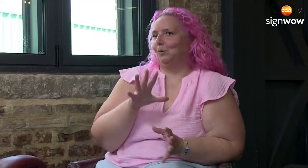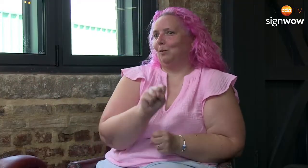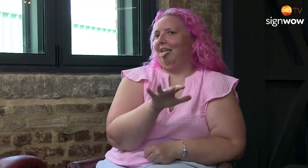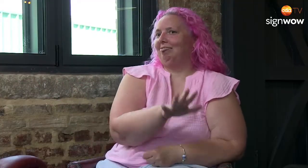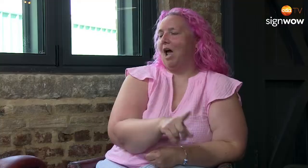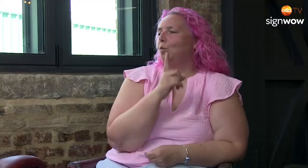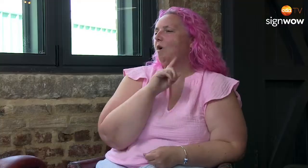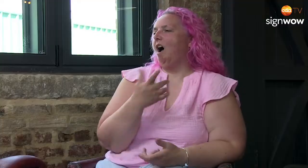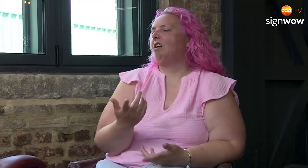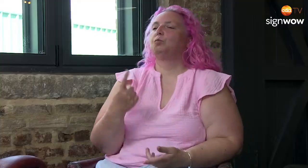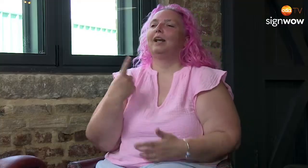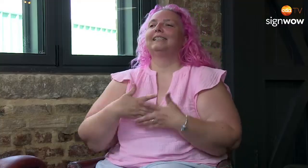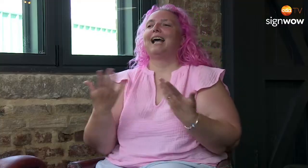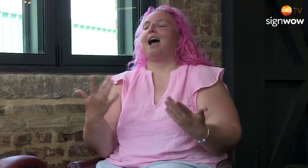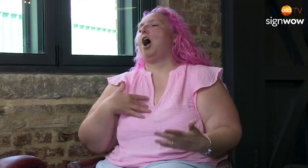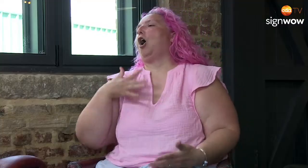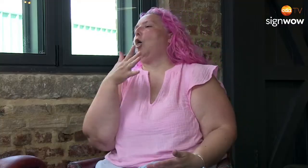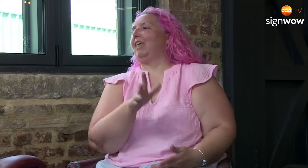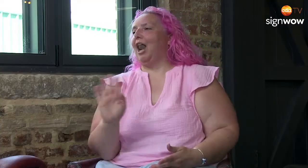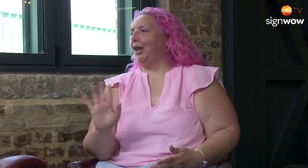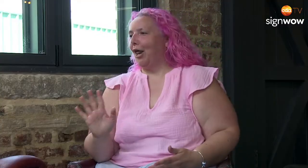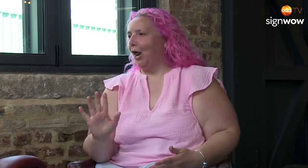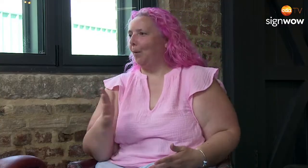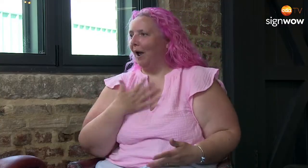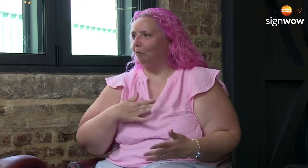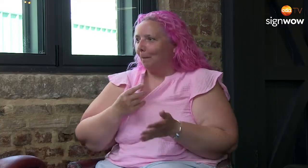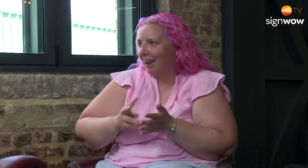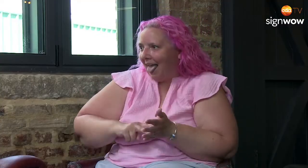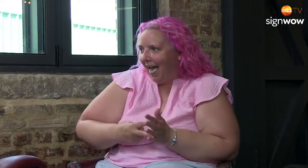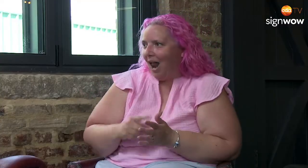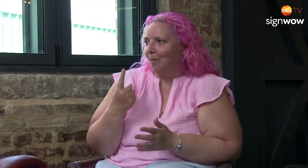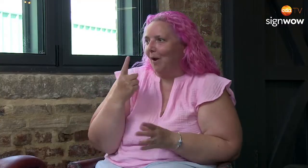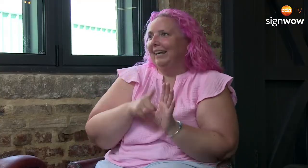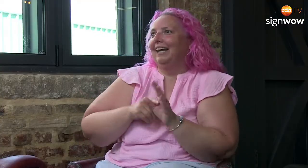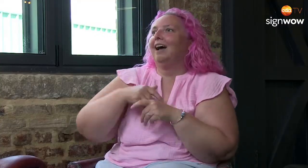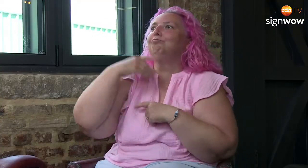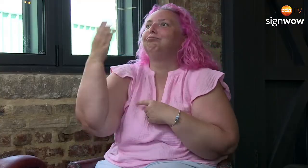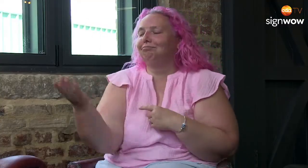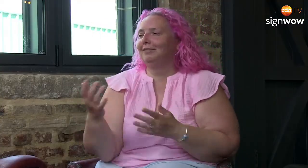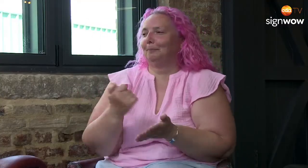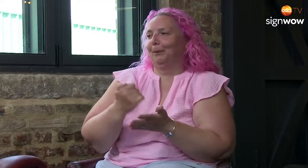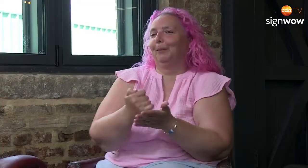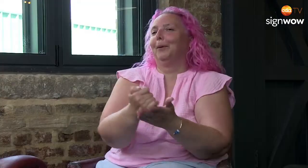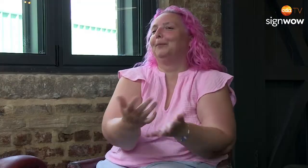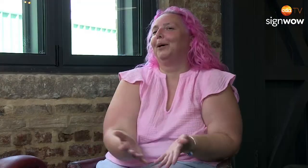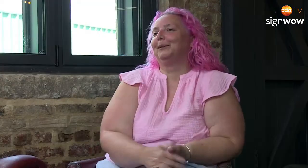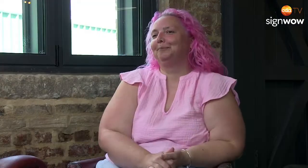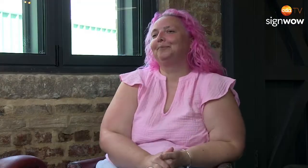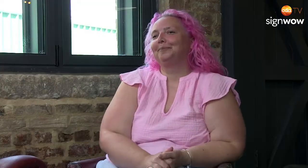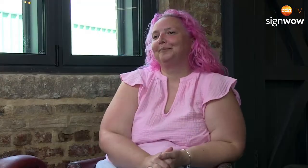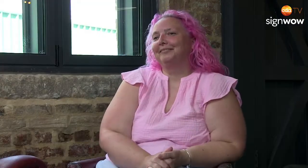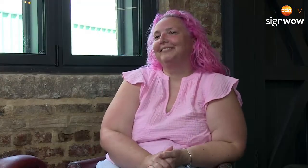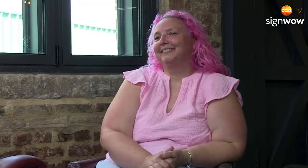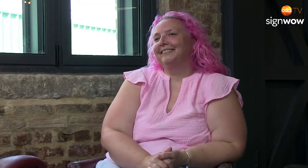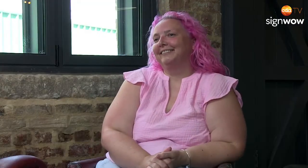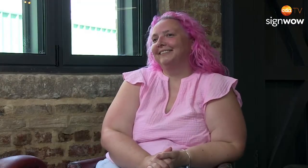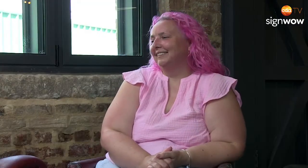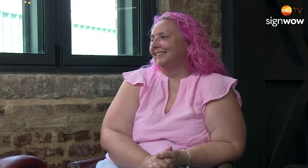but you do have to plan how to get there. You can't just sort of decide one day to go. You've got to plan in advance and make sure you've booked everything.